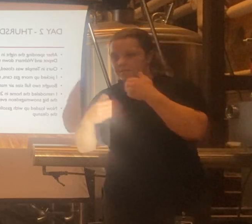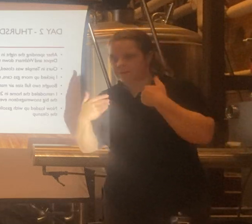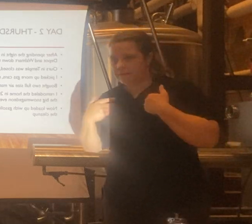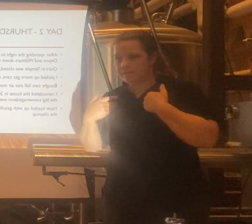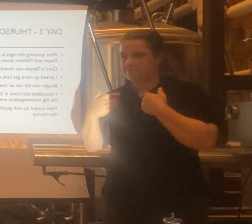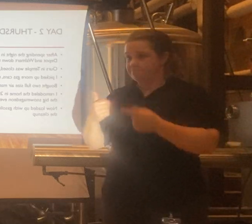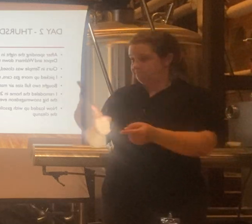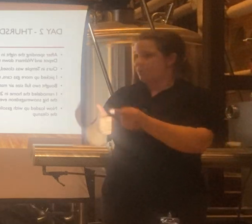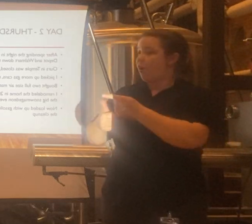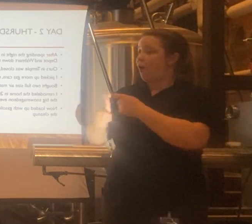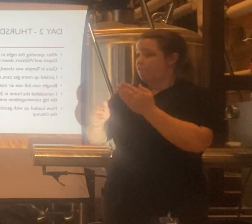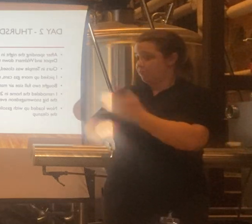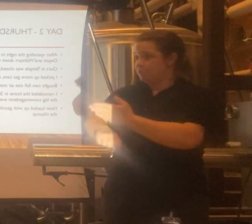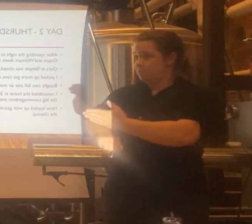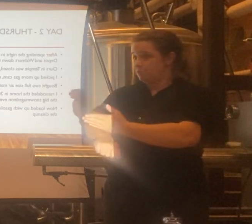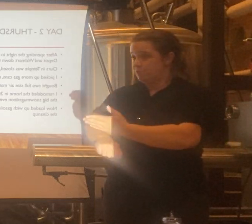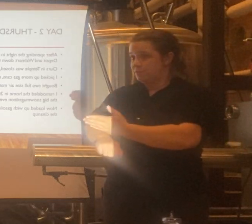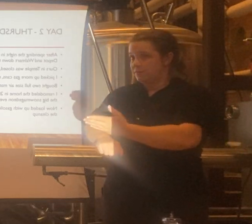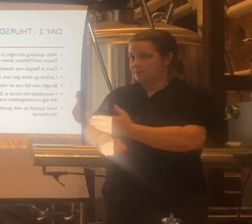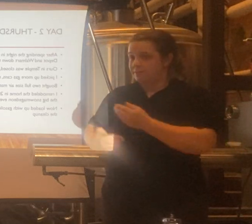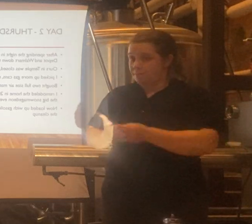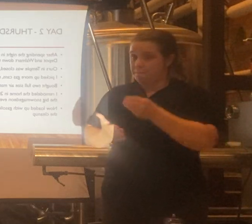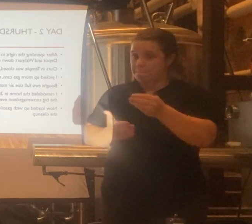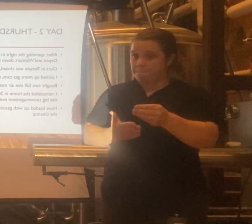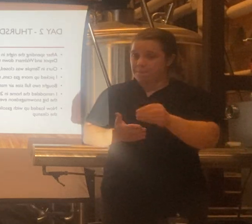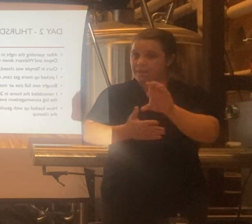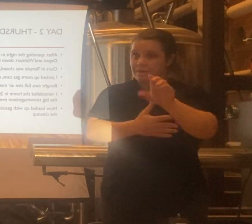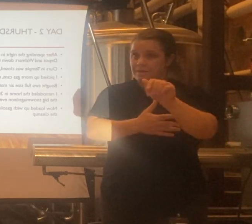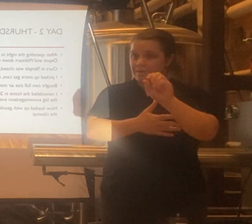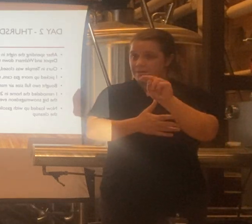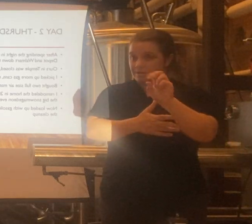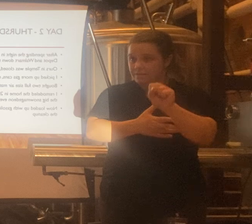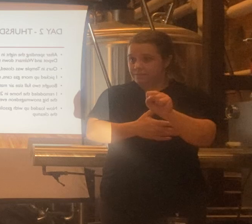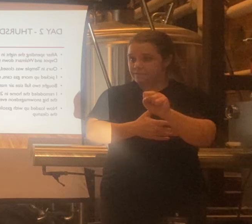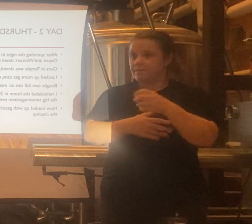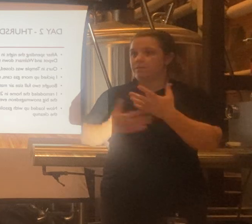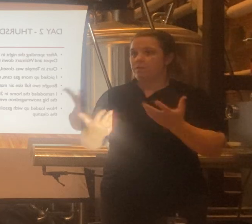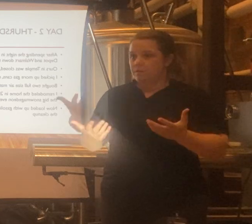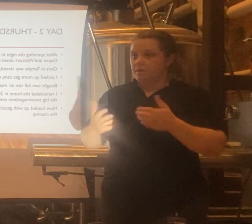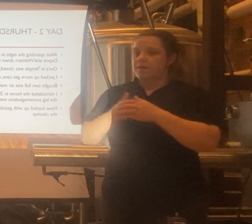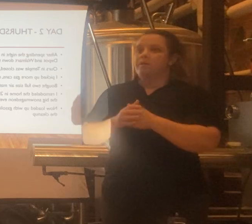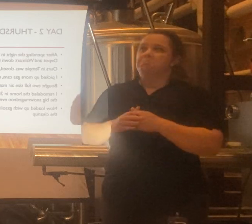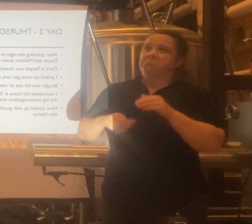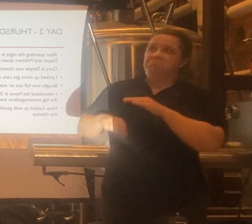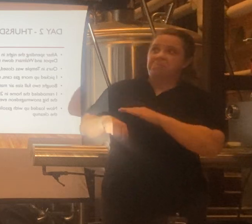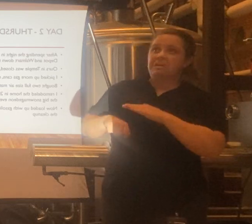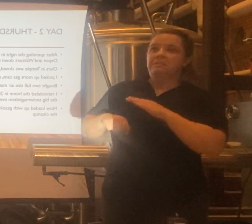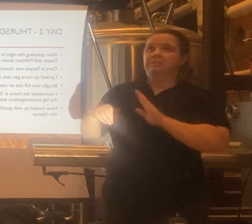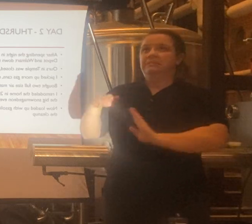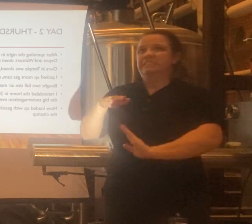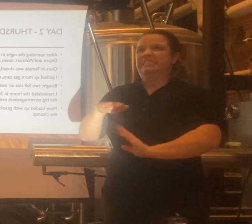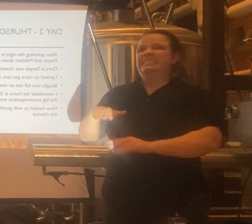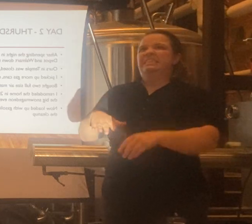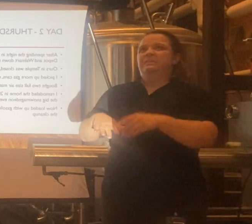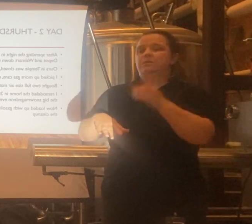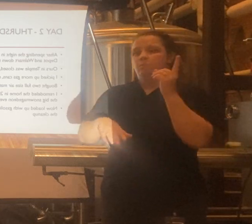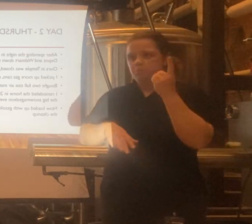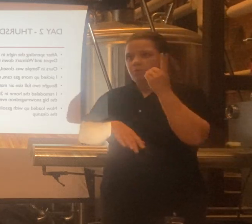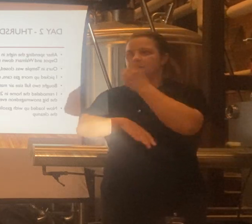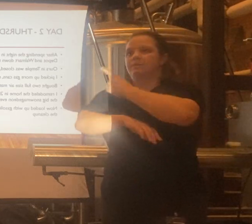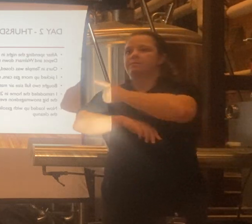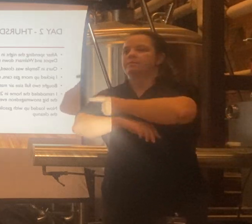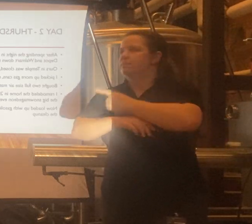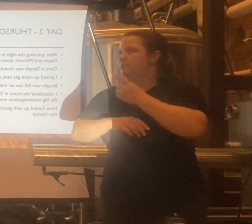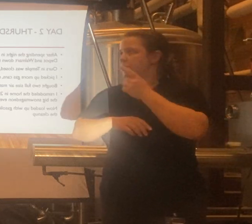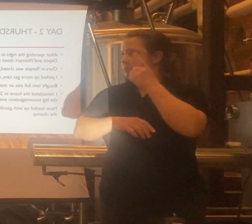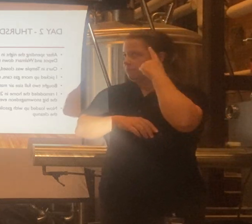cans. Gas cans, 5 gallons, so 20 total. So basically a day's worth of gas. I bought some air mattresses. Turns out one of them